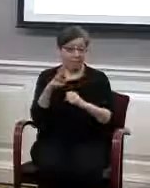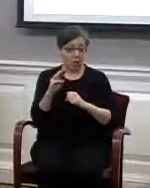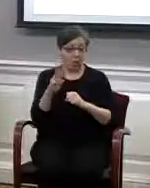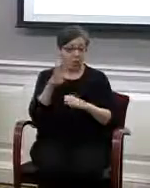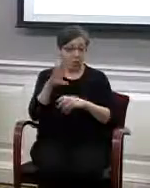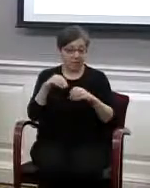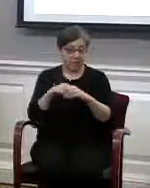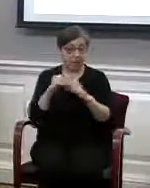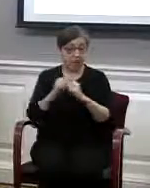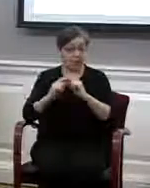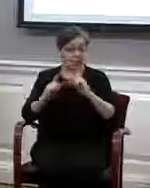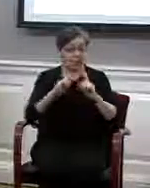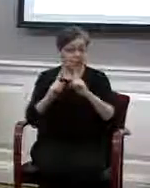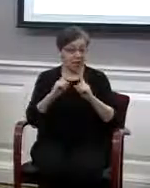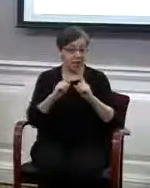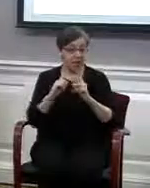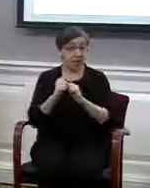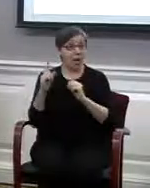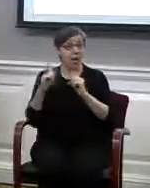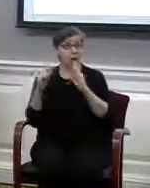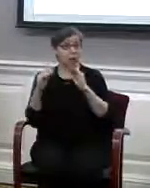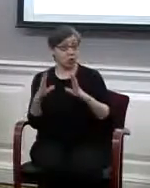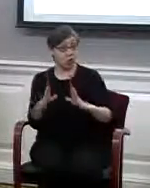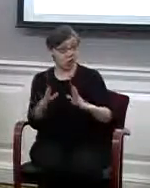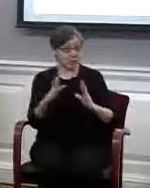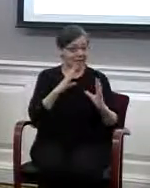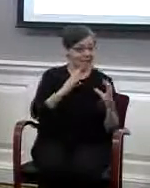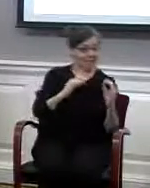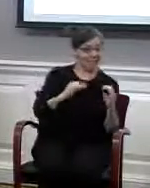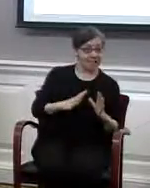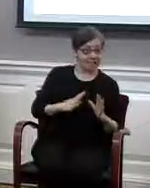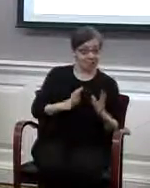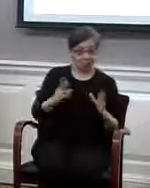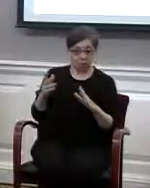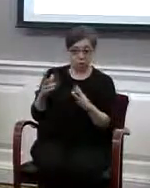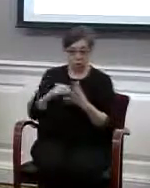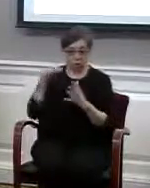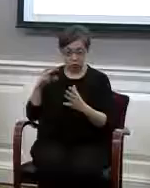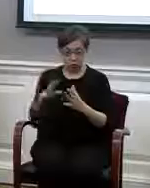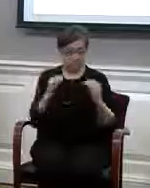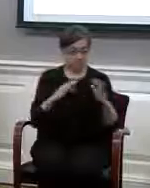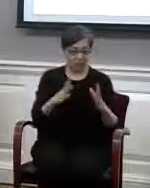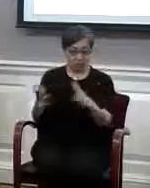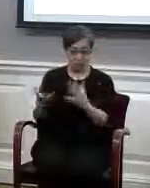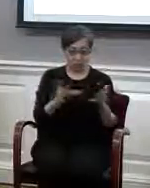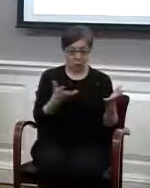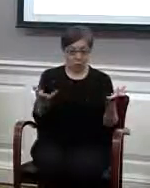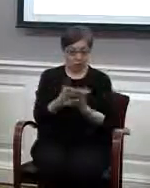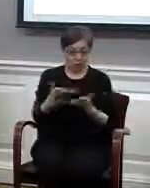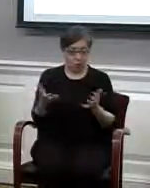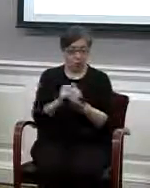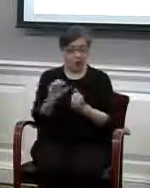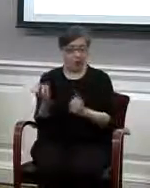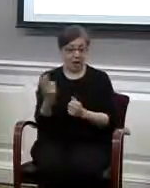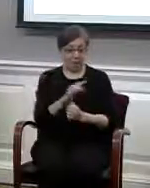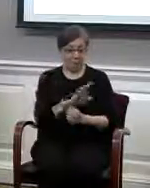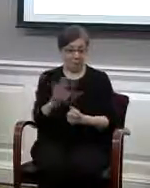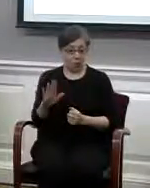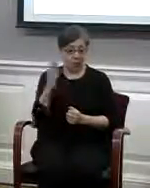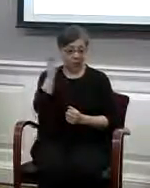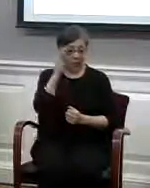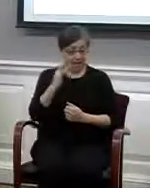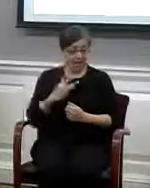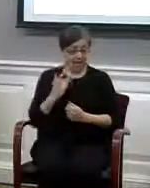in which students and teachers negotiate their positions and dialogue with others and with their own thinking and feeling. Thus, it allows